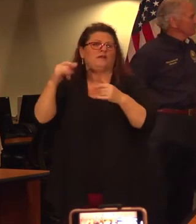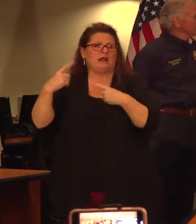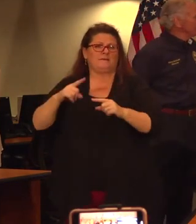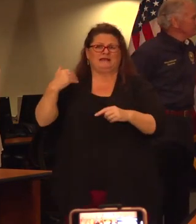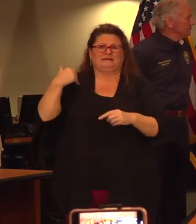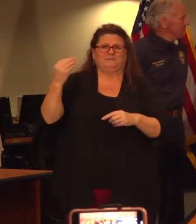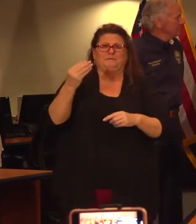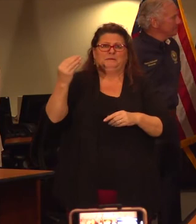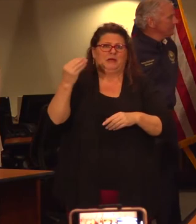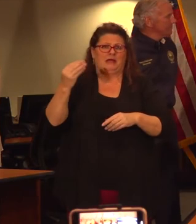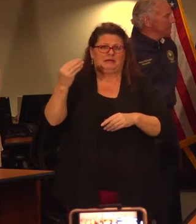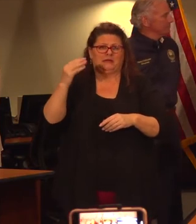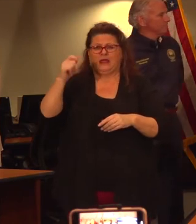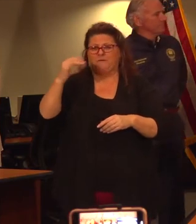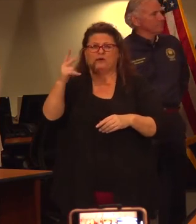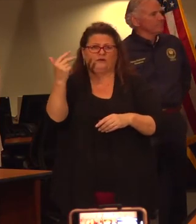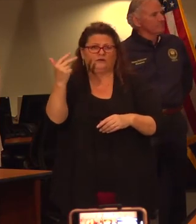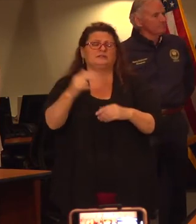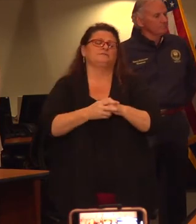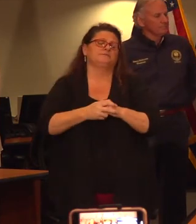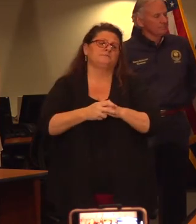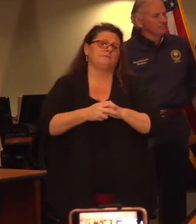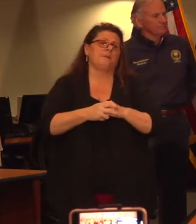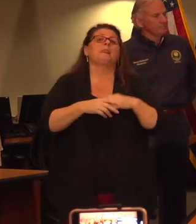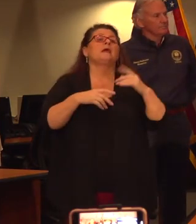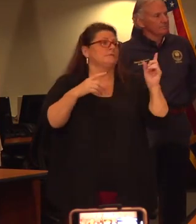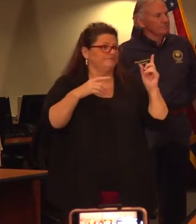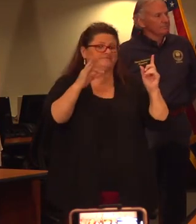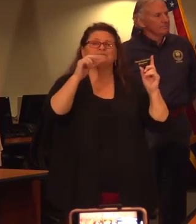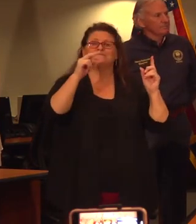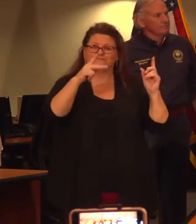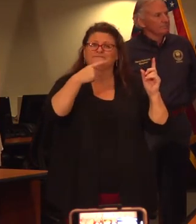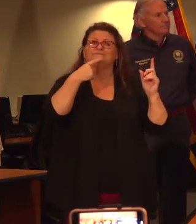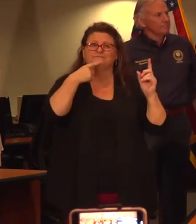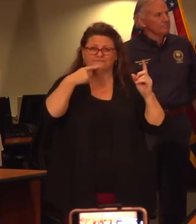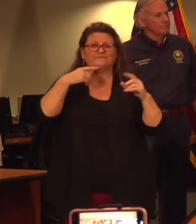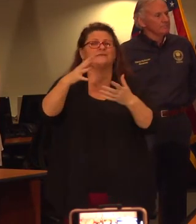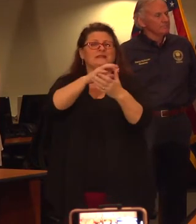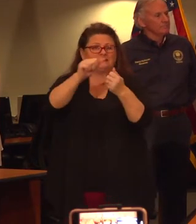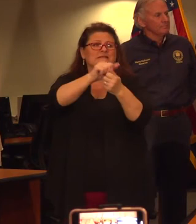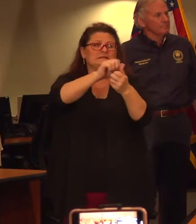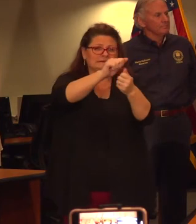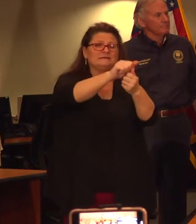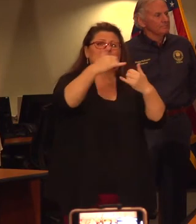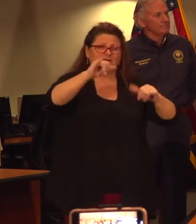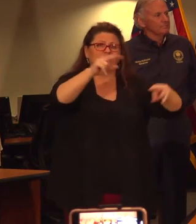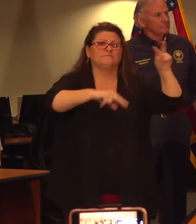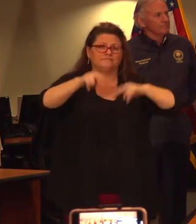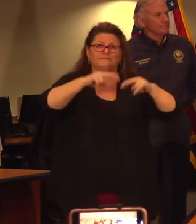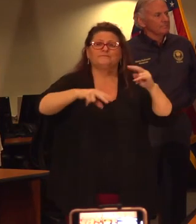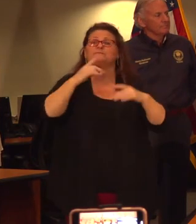on the 13th. Damage assessments continue. As Frank mentioned, it covered a fairly large area, but the hardest hit areas include